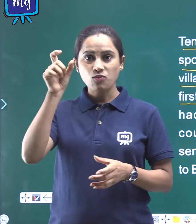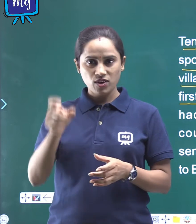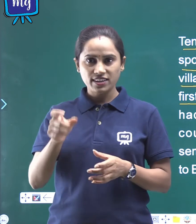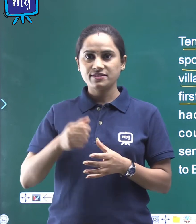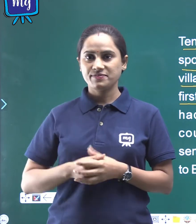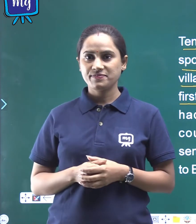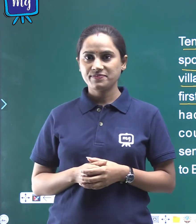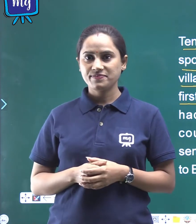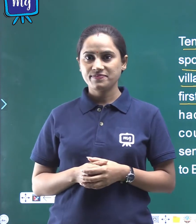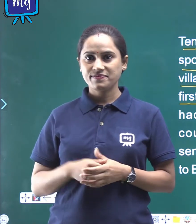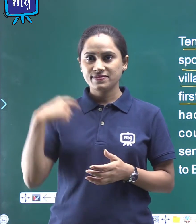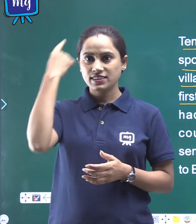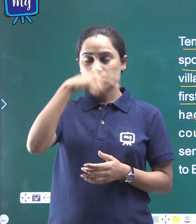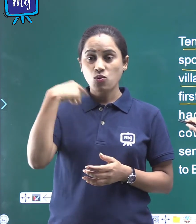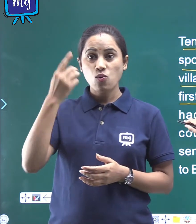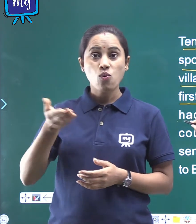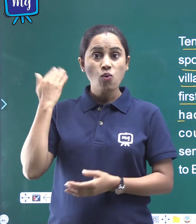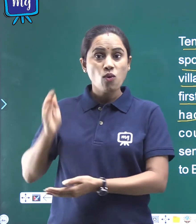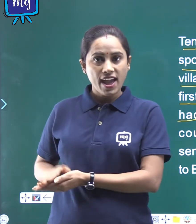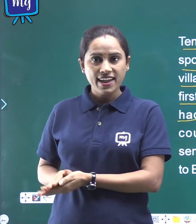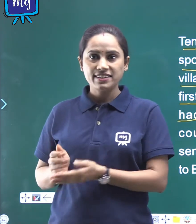one who had